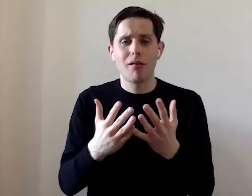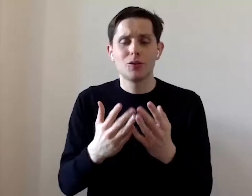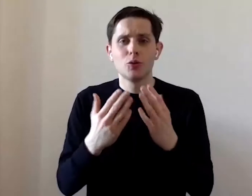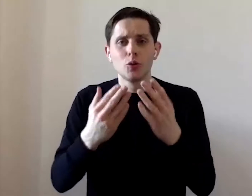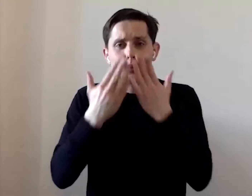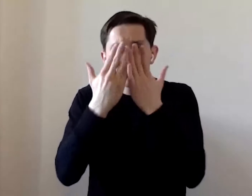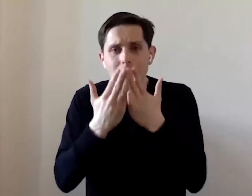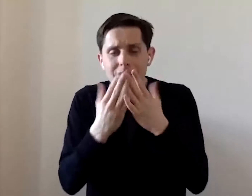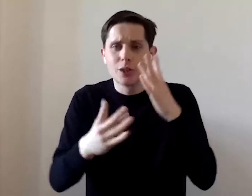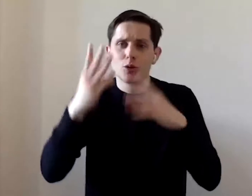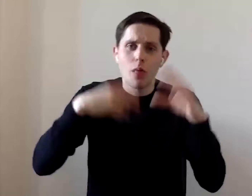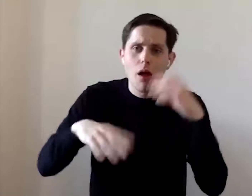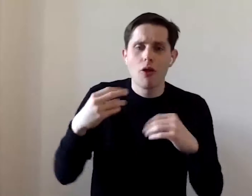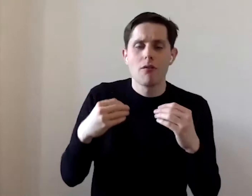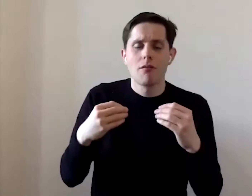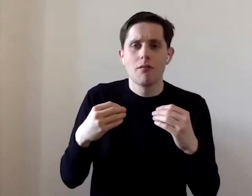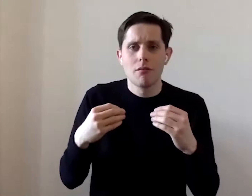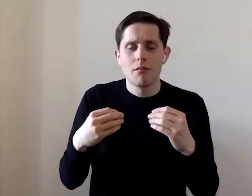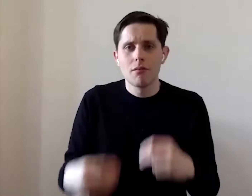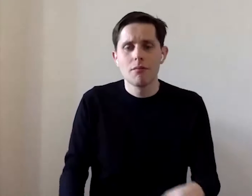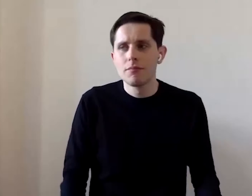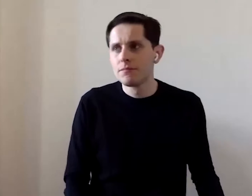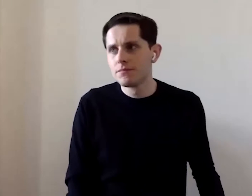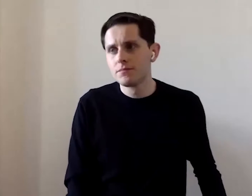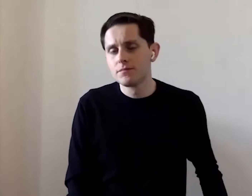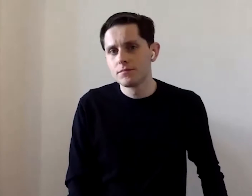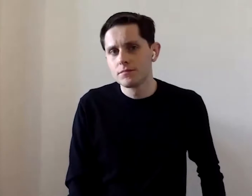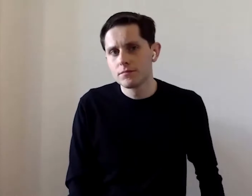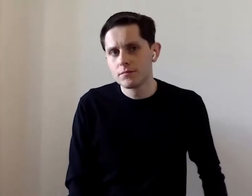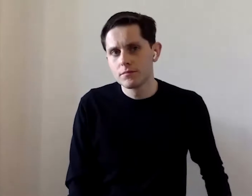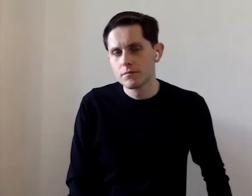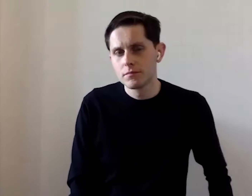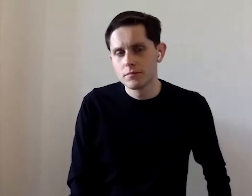them to be excited about the prospect of being an architect or a designer or researcher, etc.